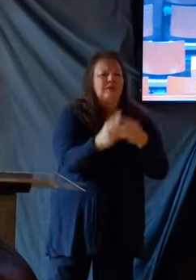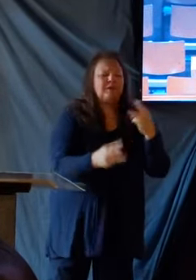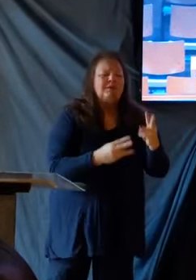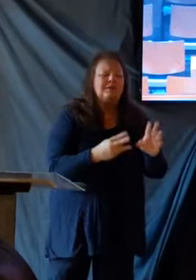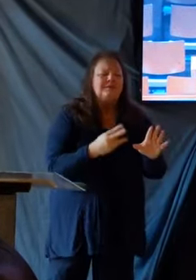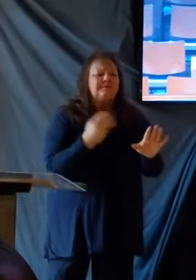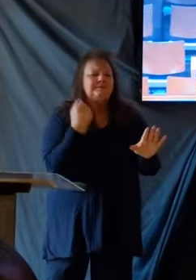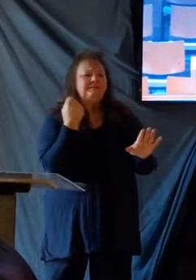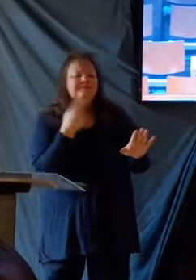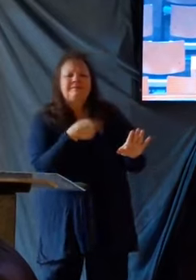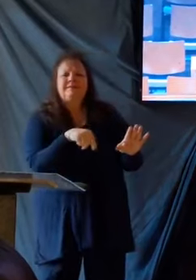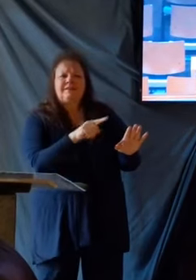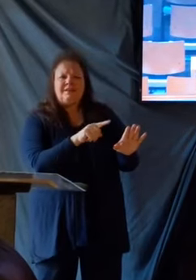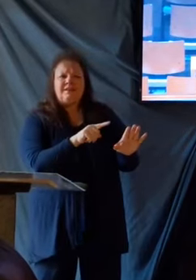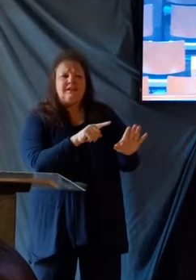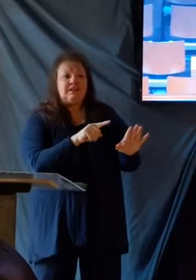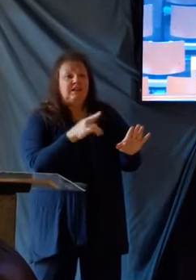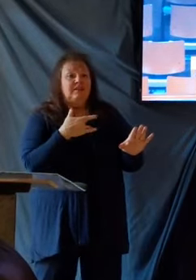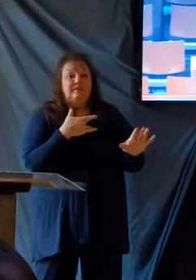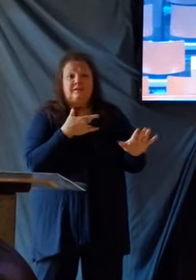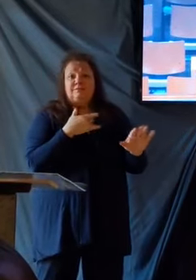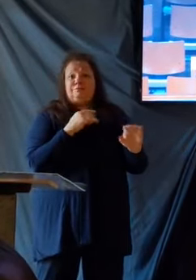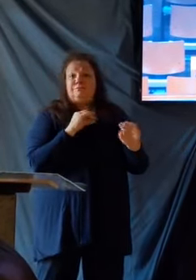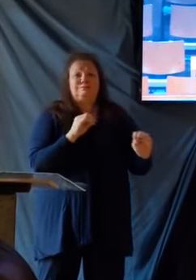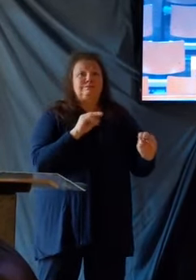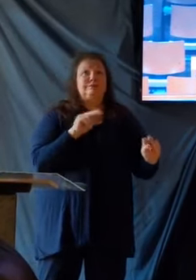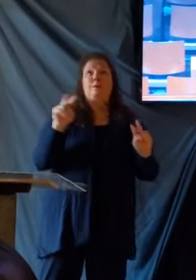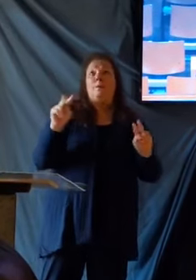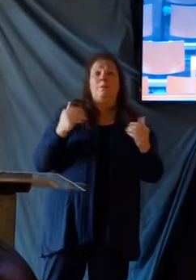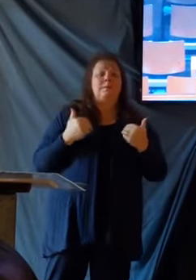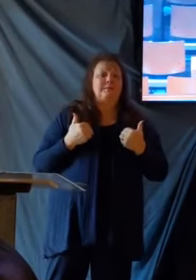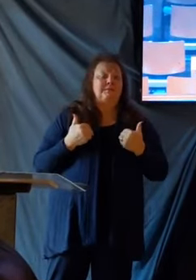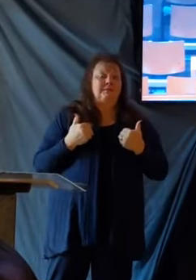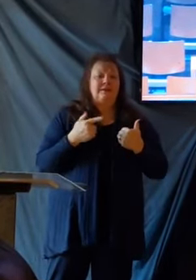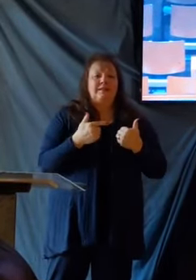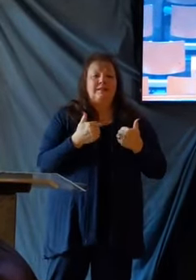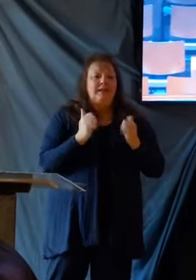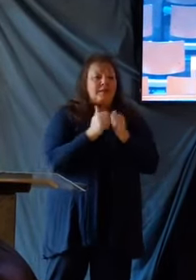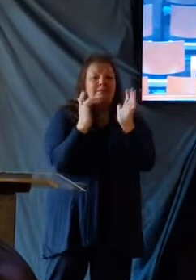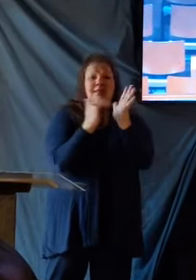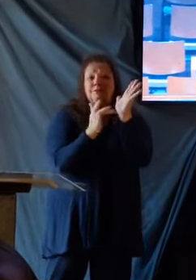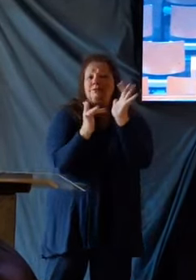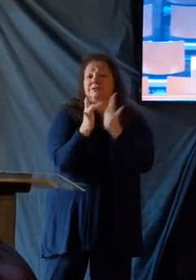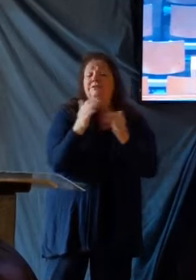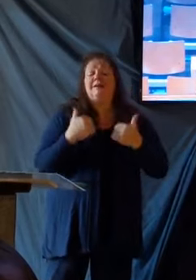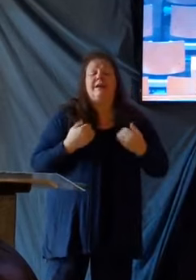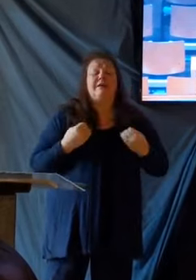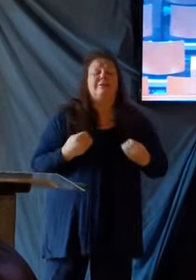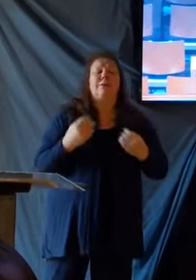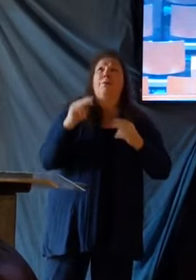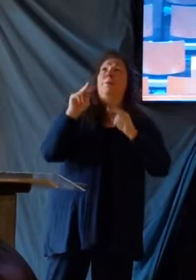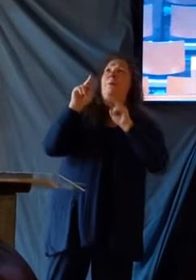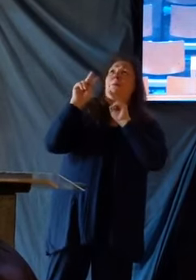well, understand, they are in a hopeless situation. Those without Christ are without